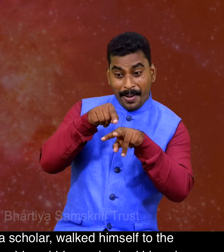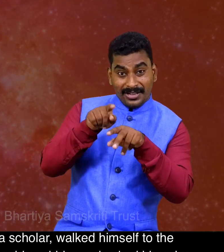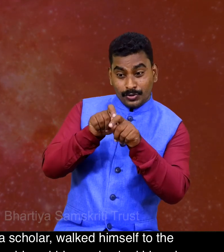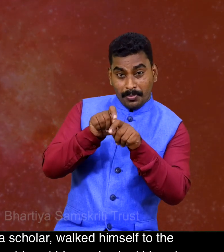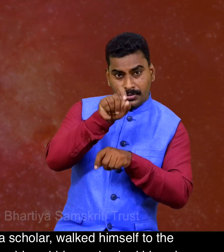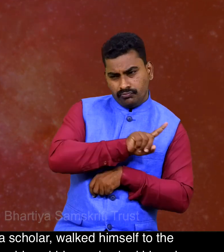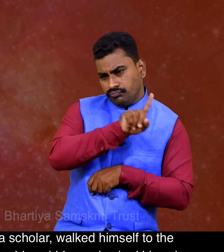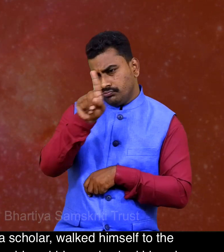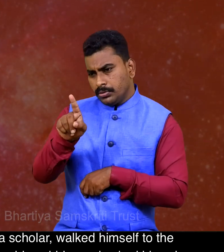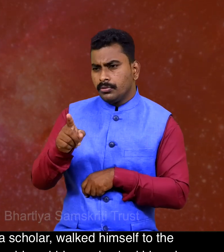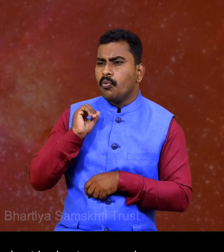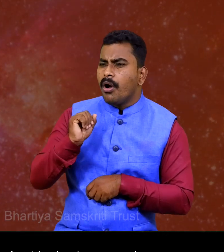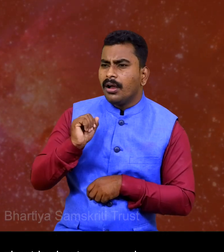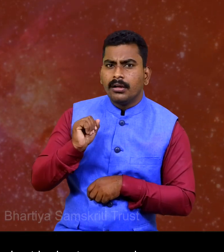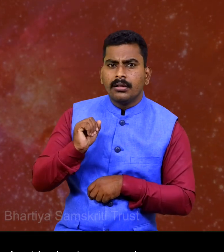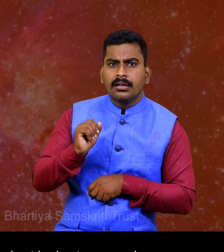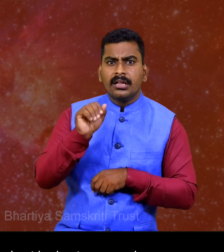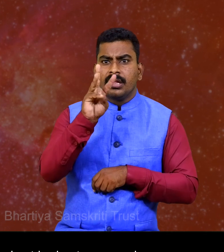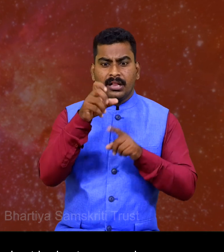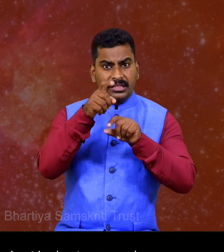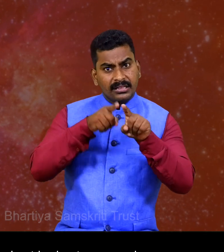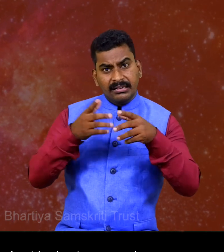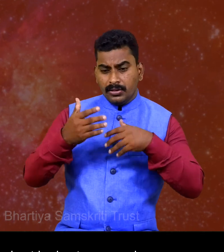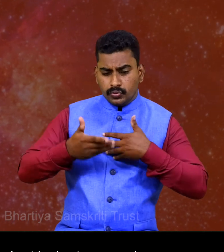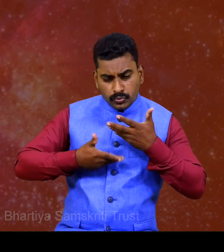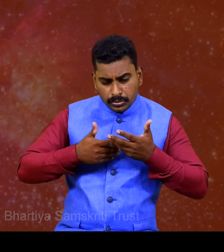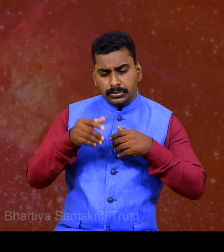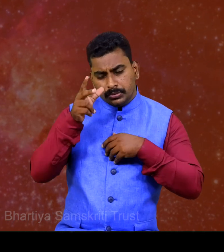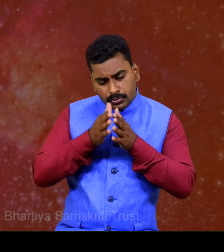and asked him why the ghost had not appeared.